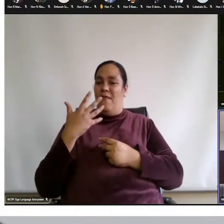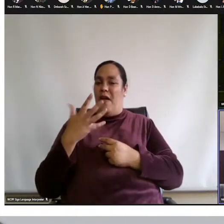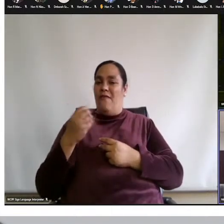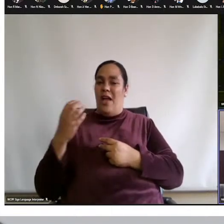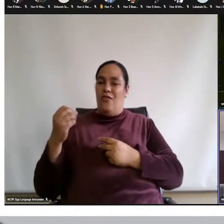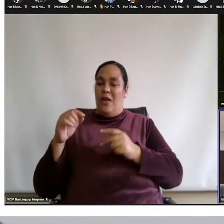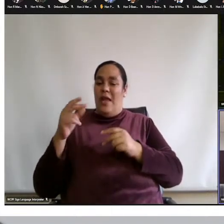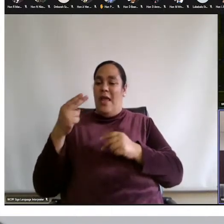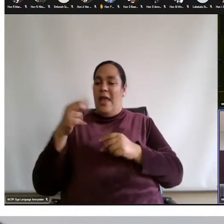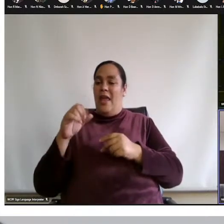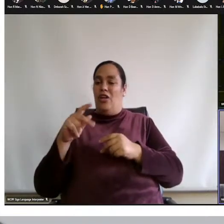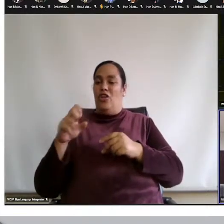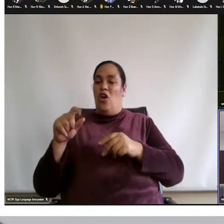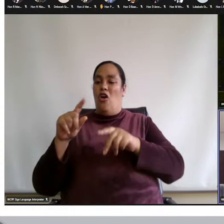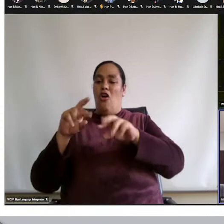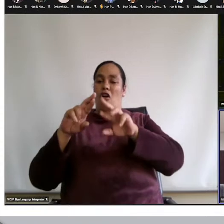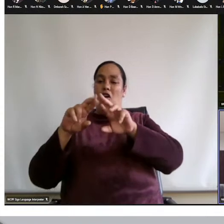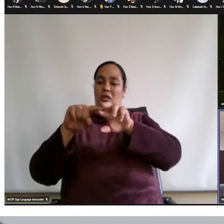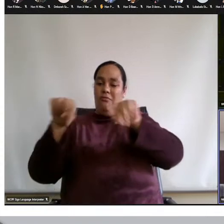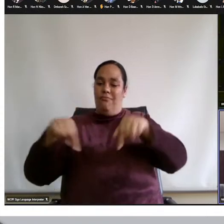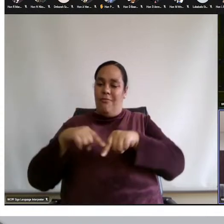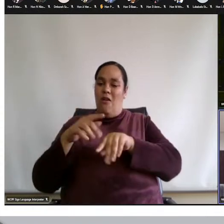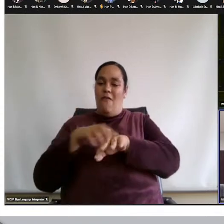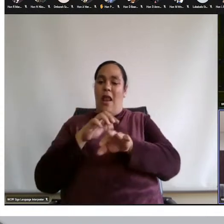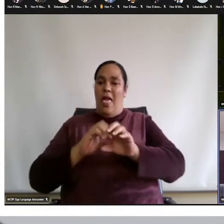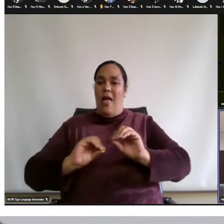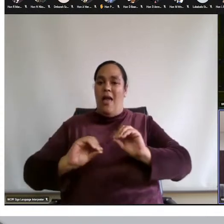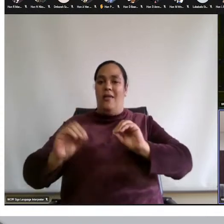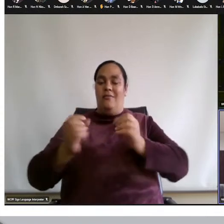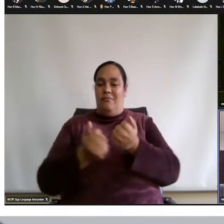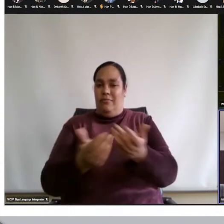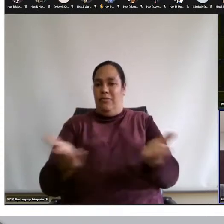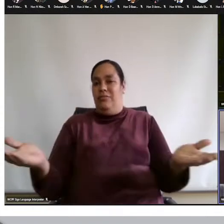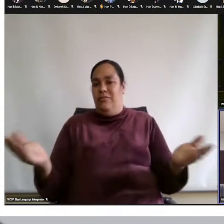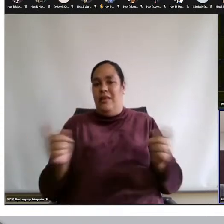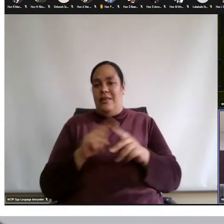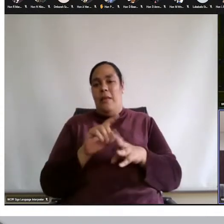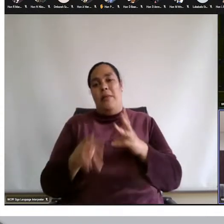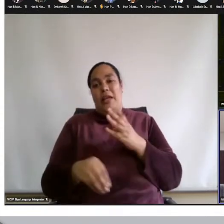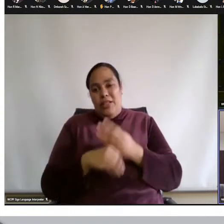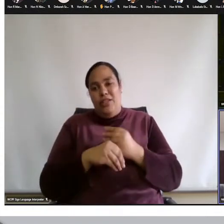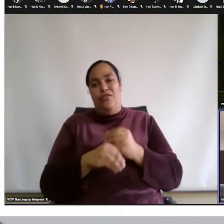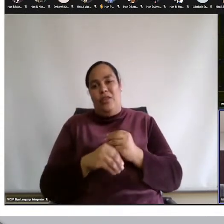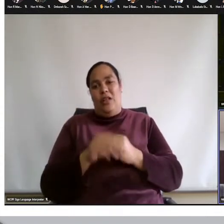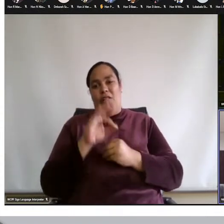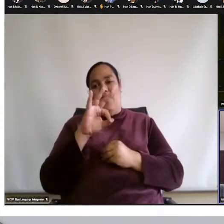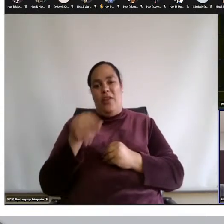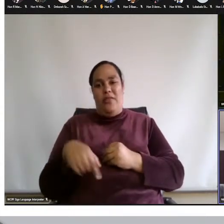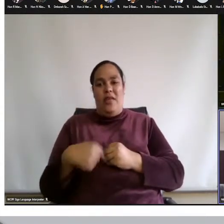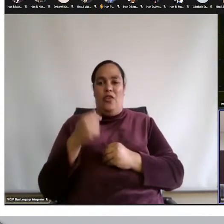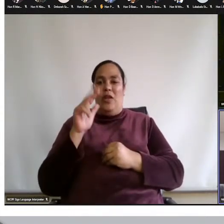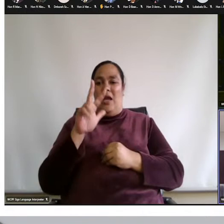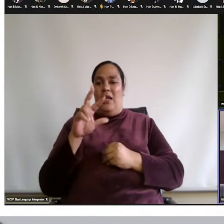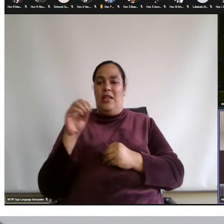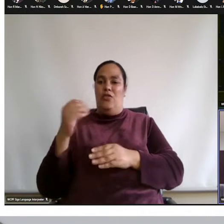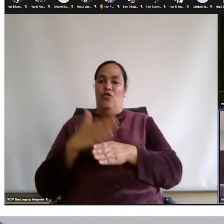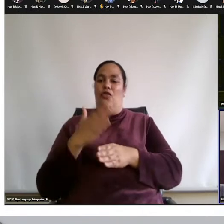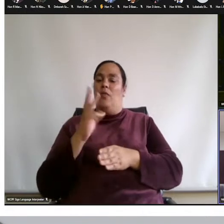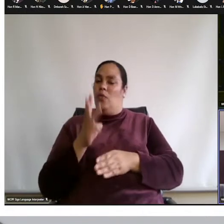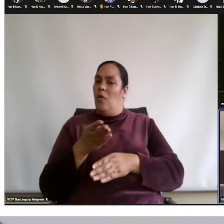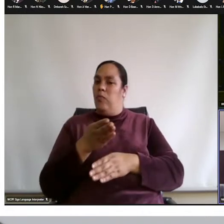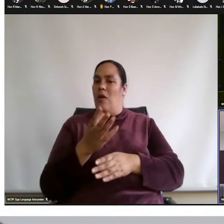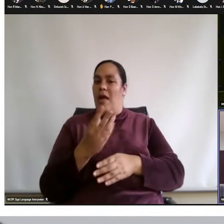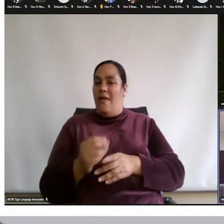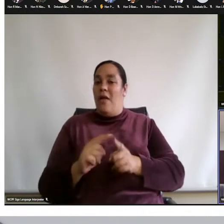5,500 hectare of irrigated land, and there will be an additional 3,800 jobs. So